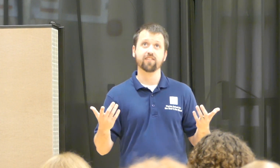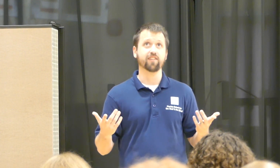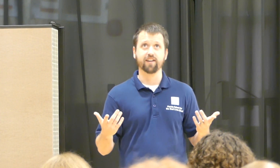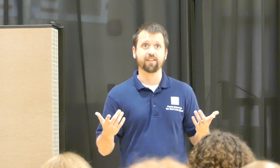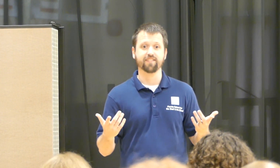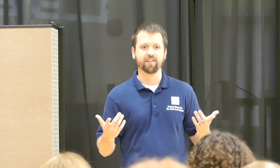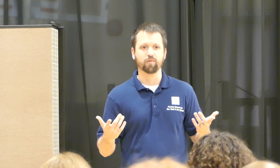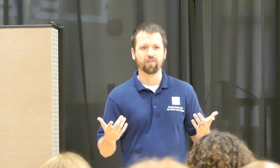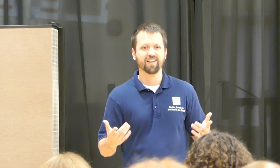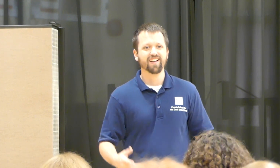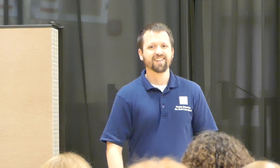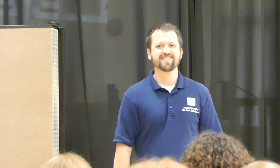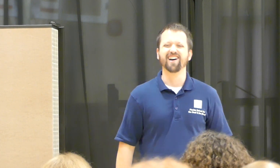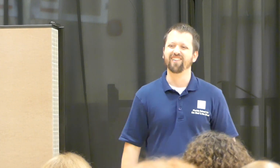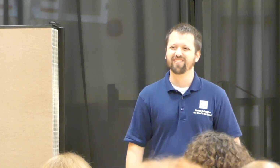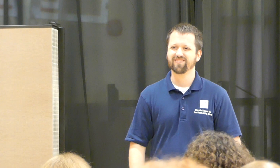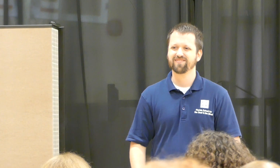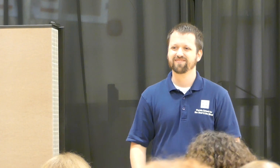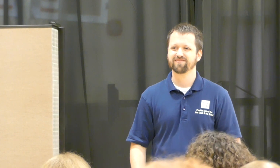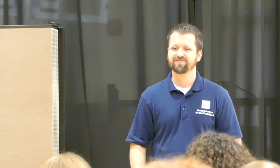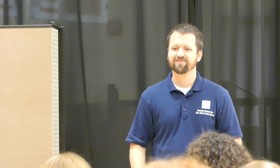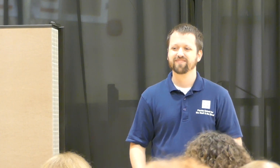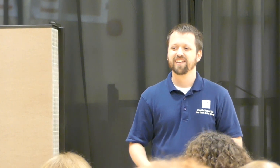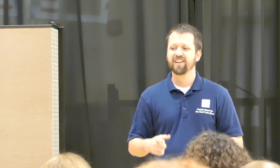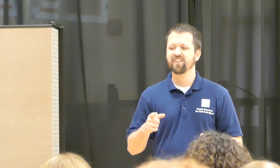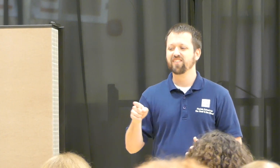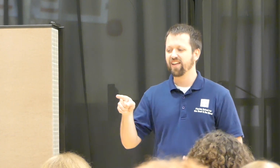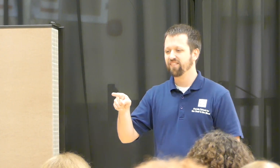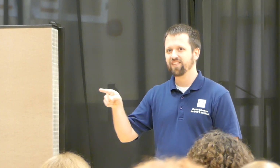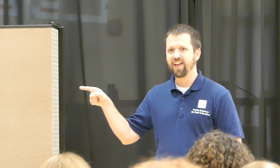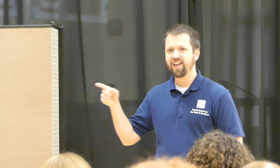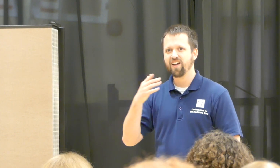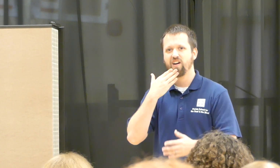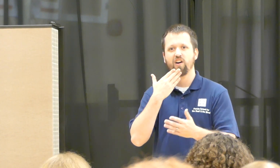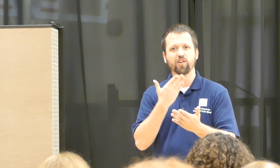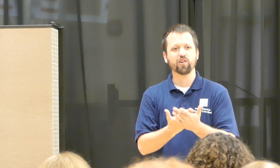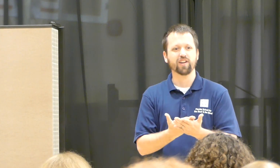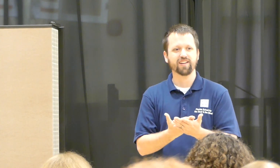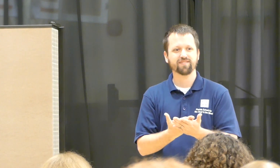good example. So, you say, they are good.